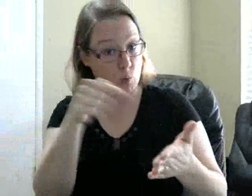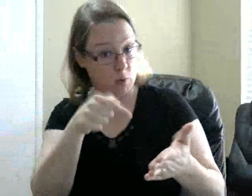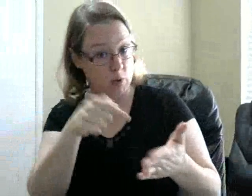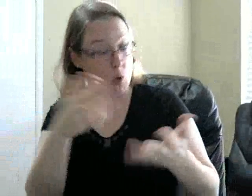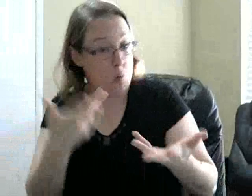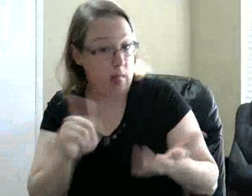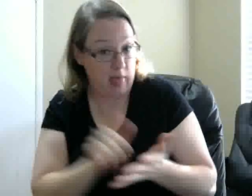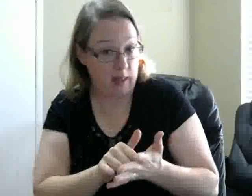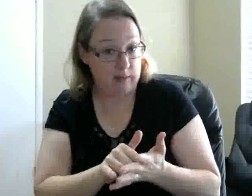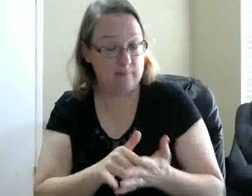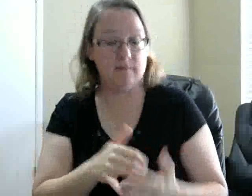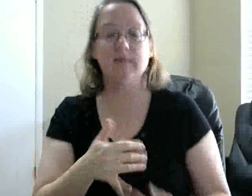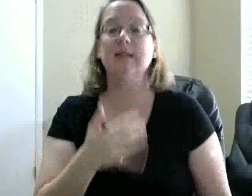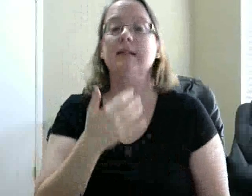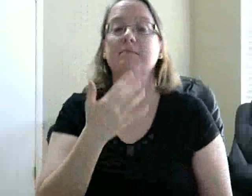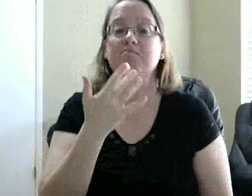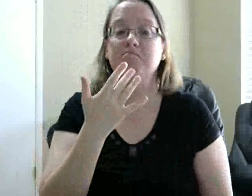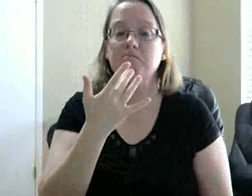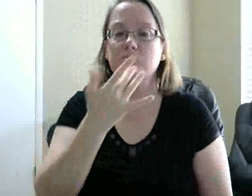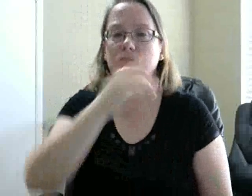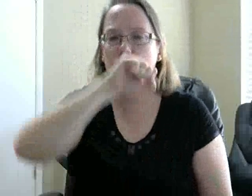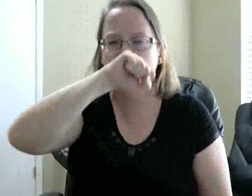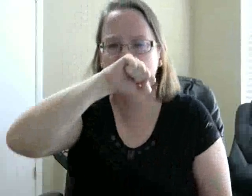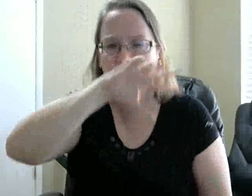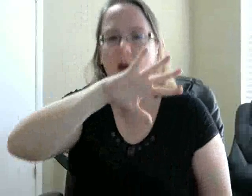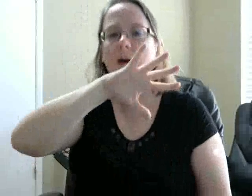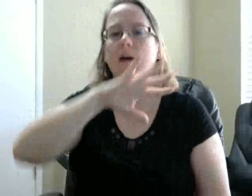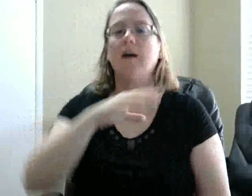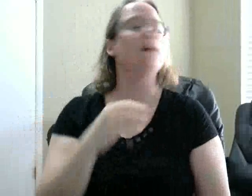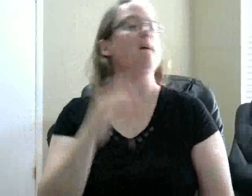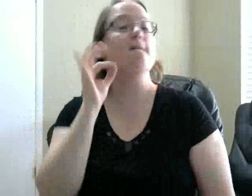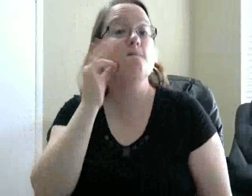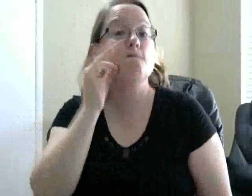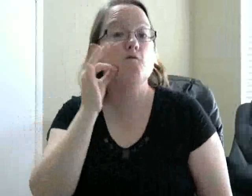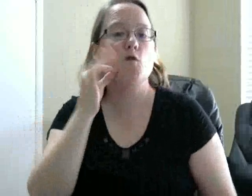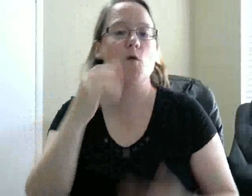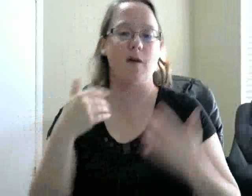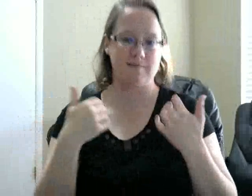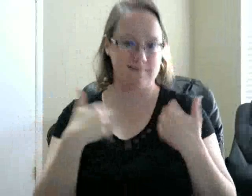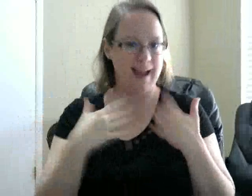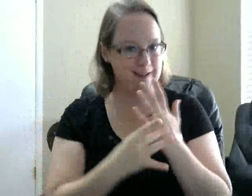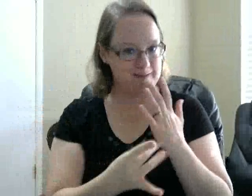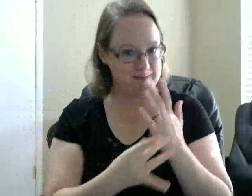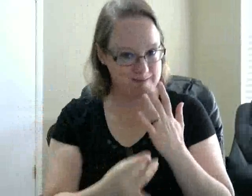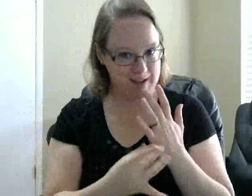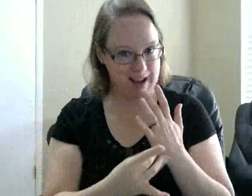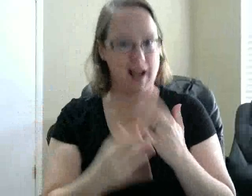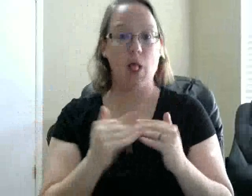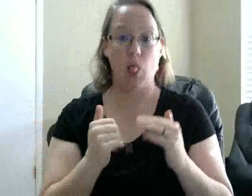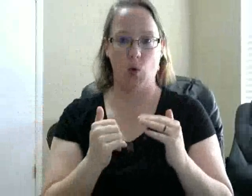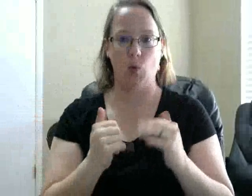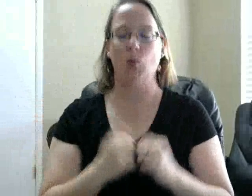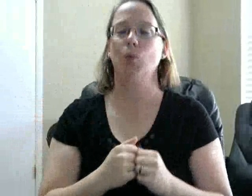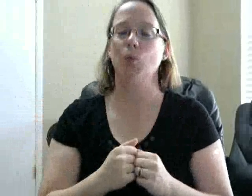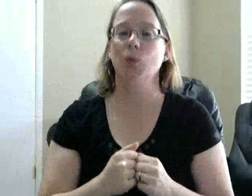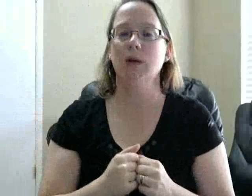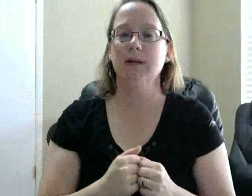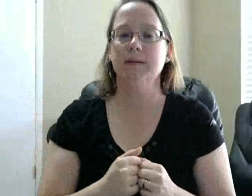fruit. It's actually the fattiest of all the fruits. You probably didn't even think it was a fruit even if you ate one. So, let's say I have